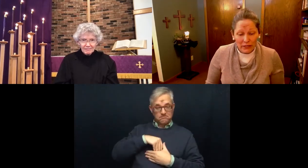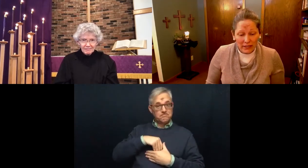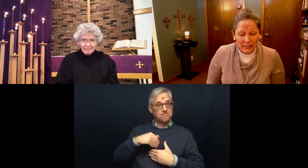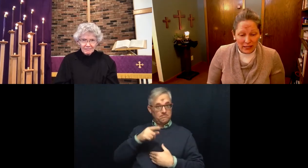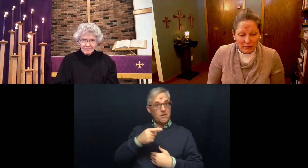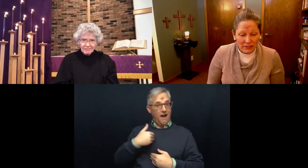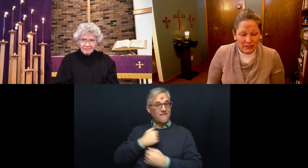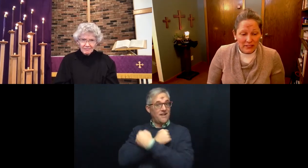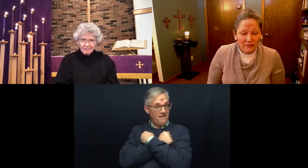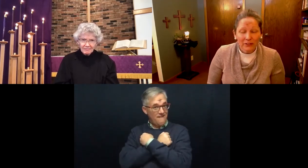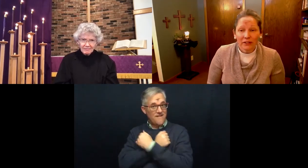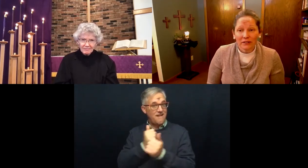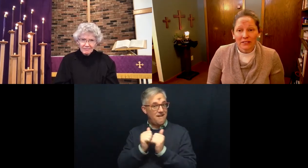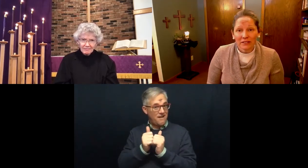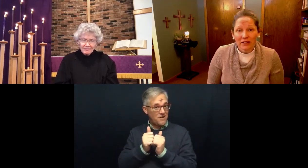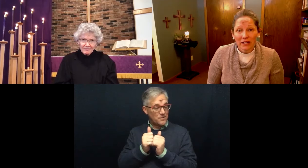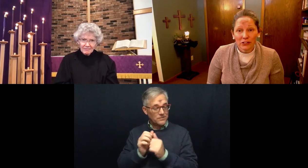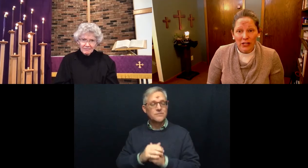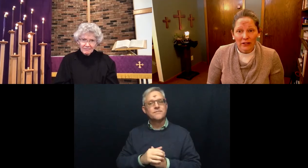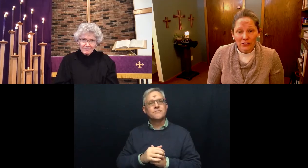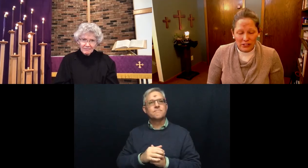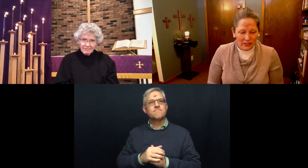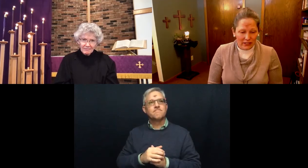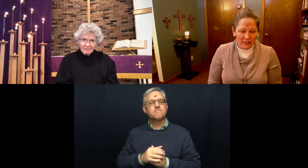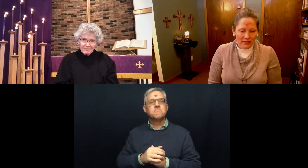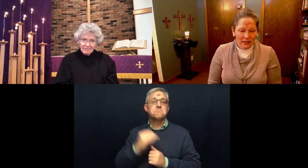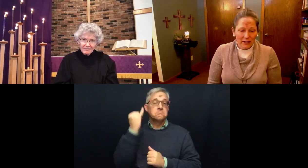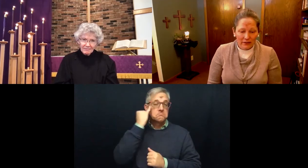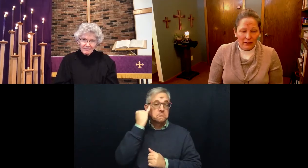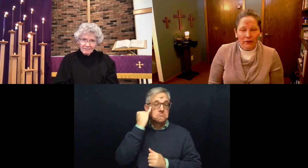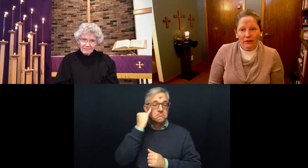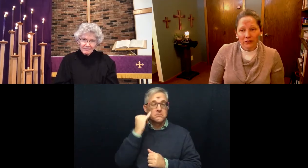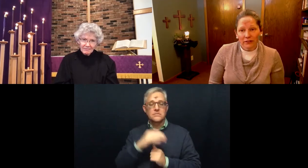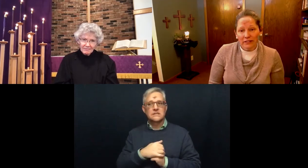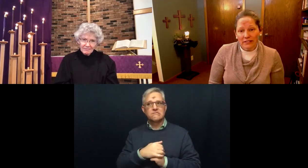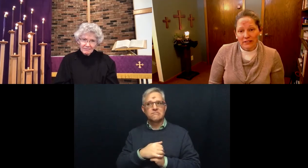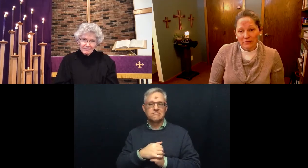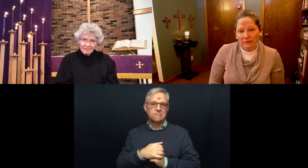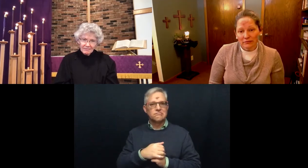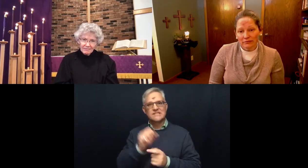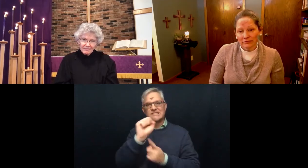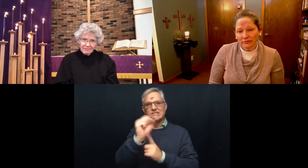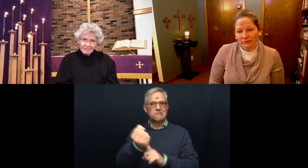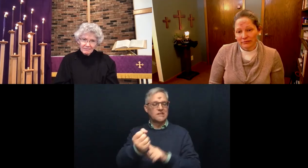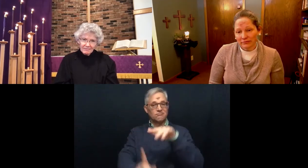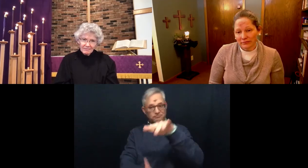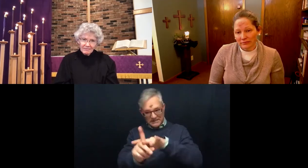When we accept difficult and challenging things that are in front of us.